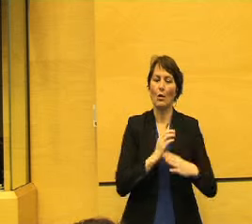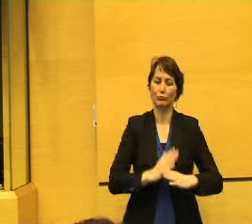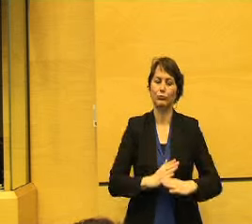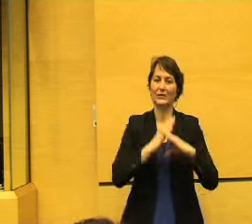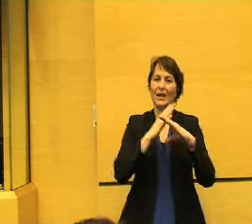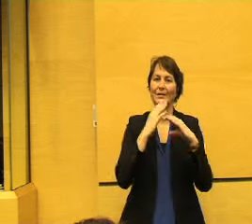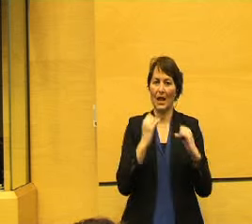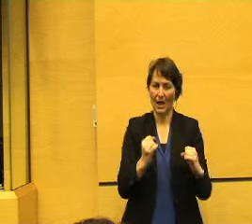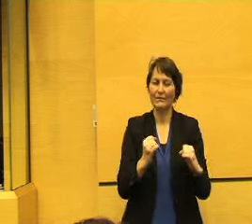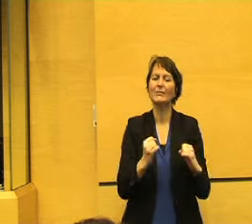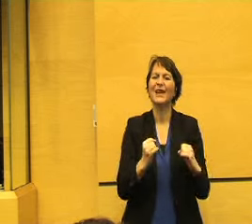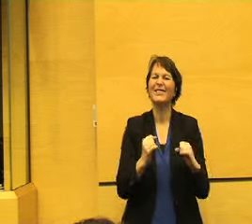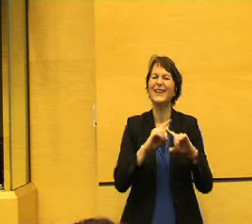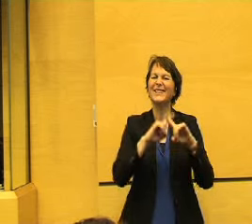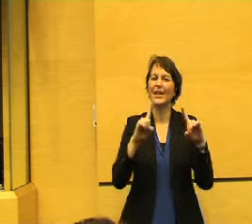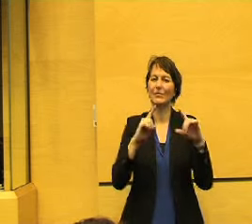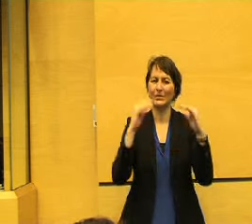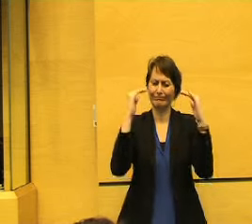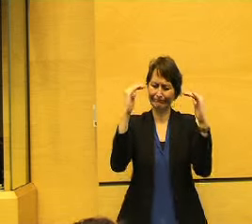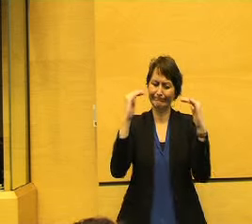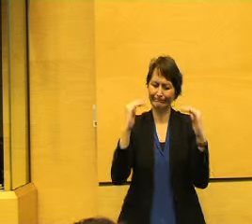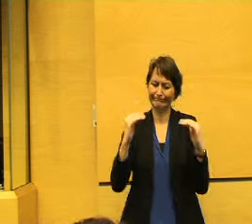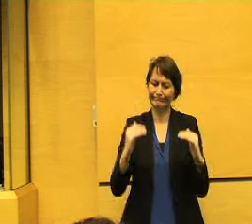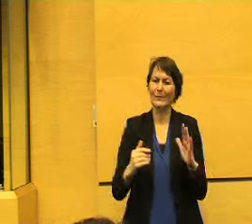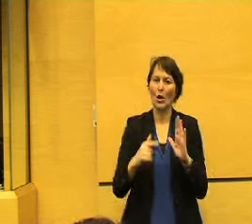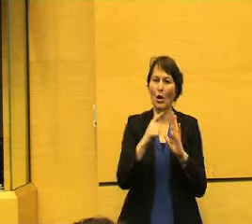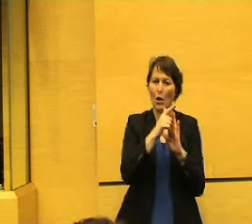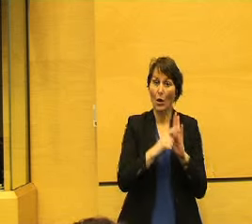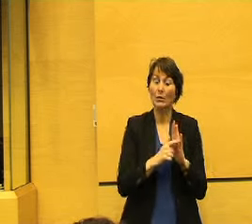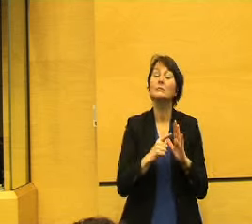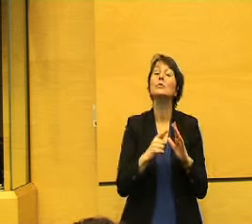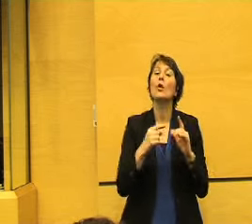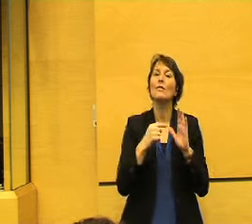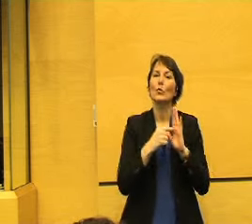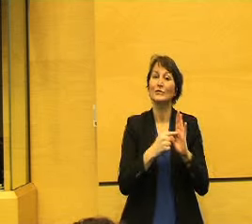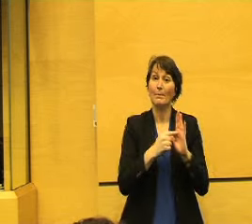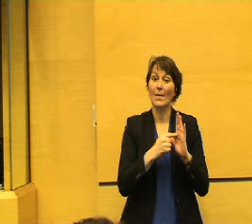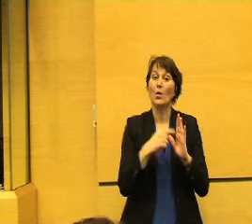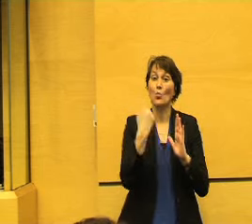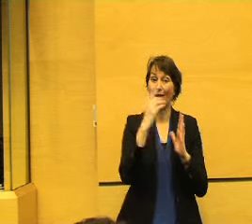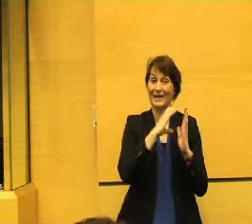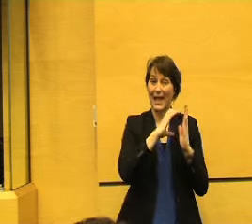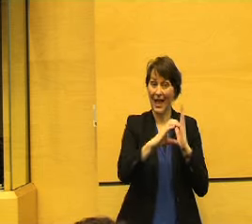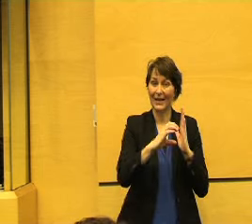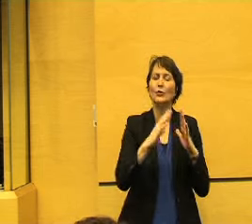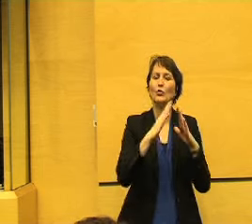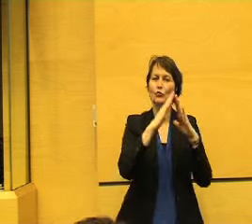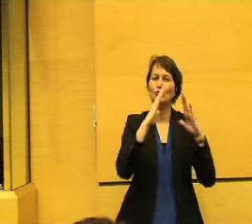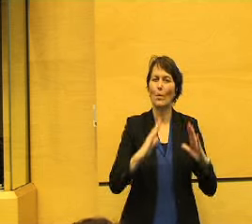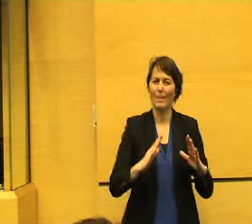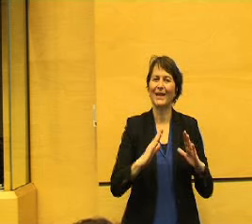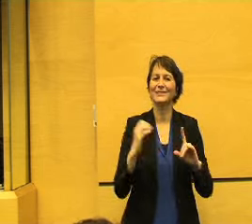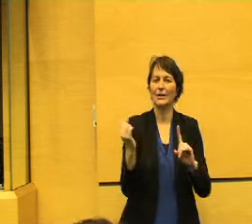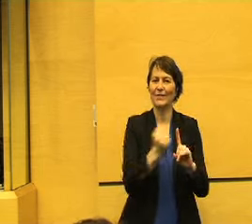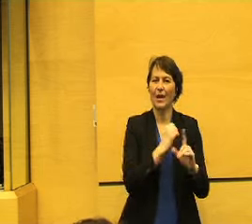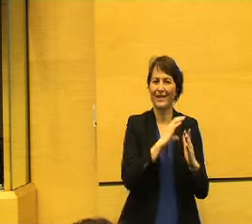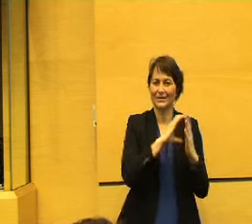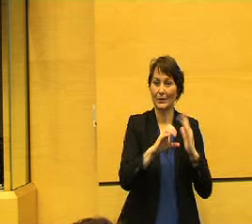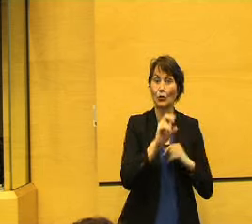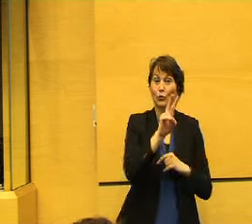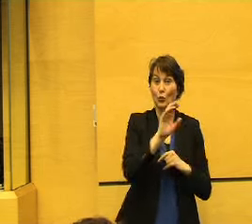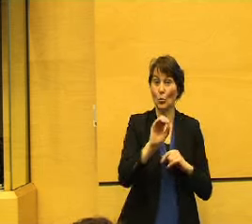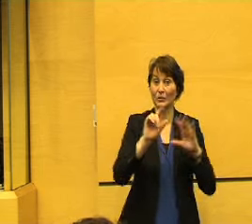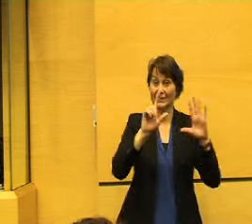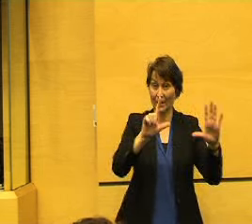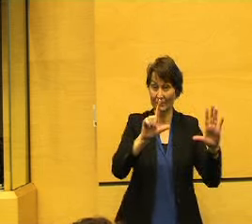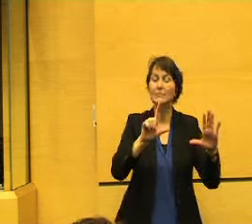through various mechanisms, such as the Domestic Violence Act 2007, which covers and protects